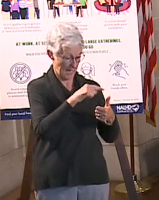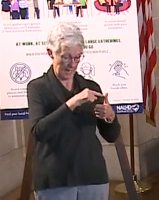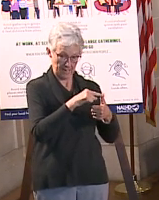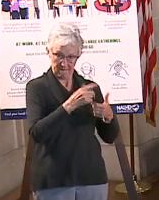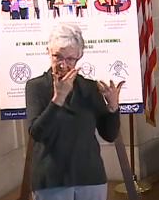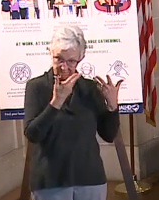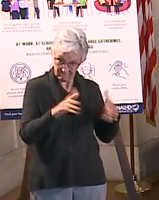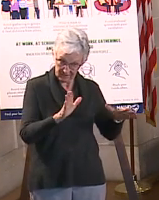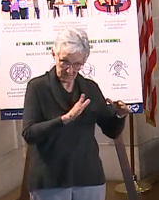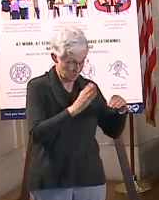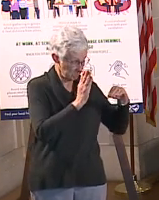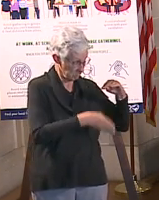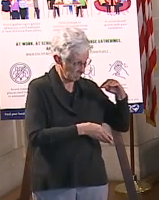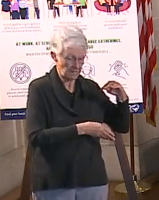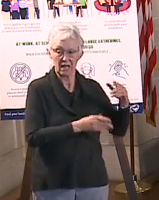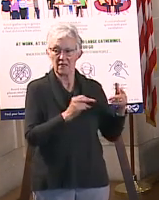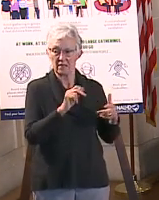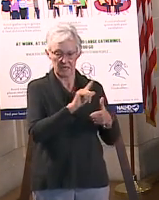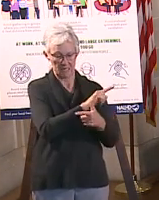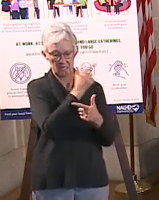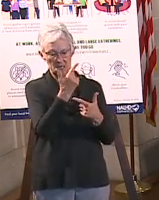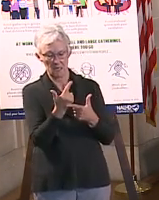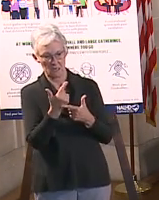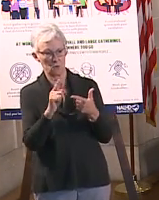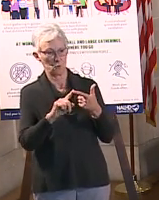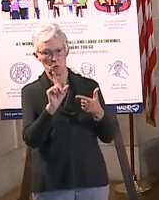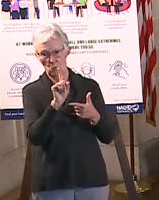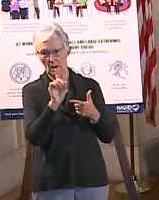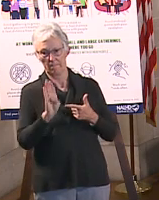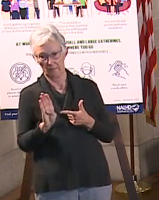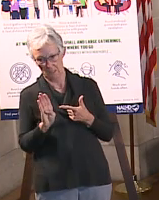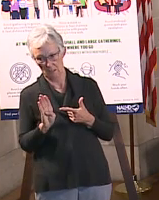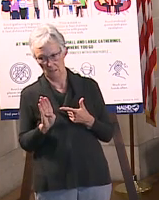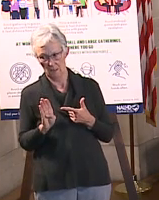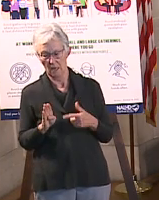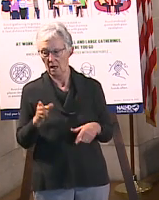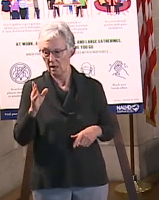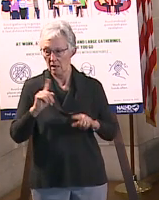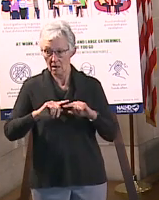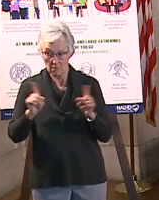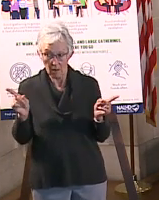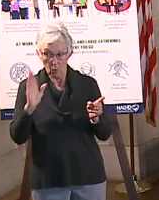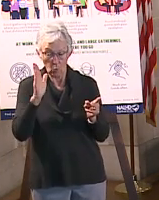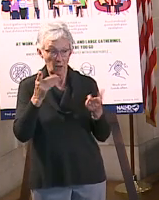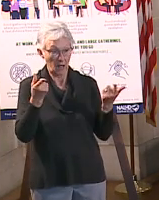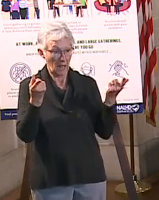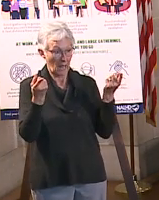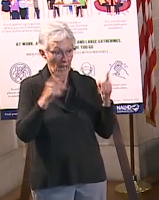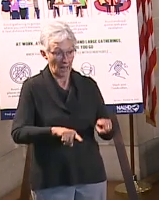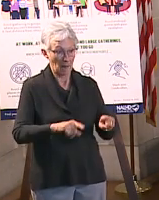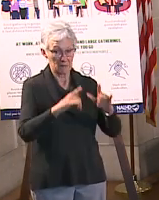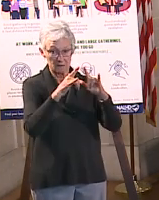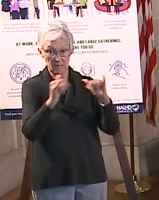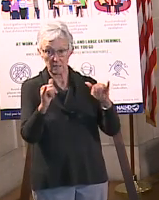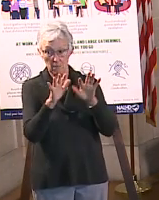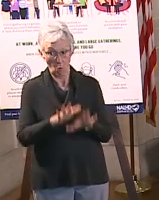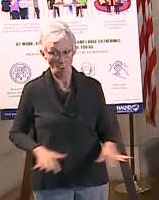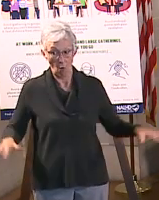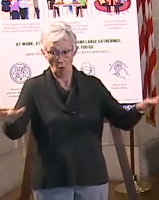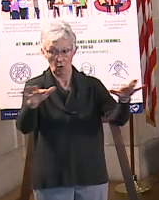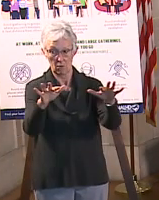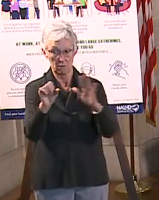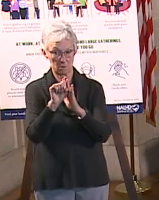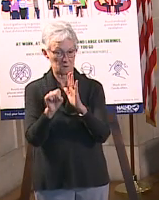this, that this will not necessarily be something that is uniform across the state. Different regional areas may get done with phase 1A earlier and move into